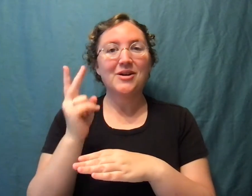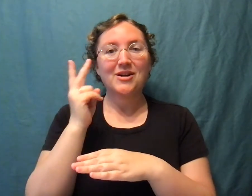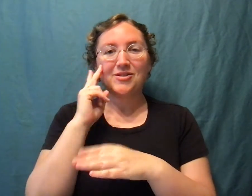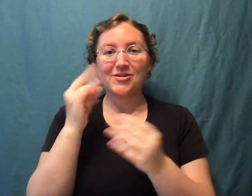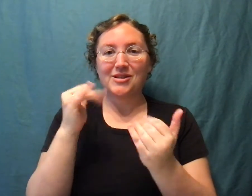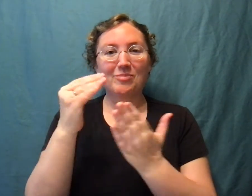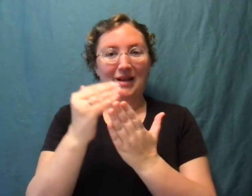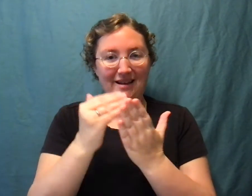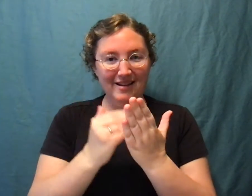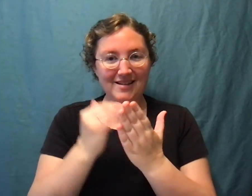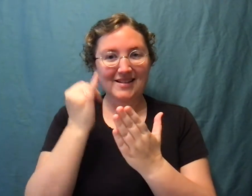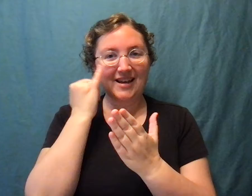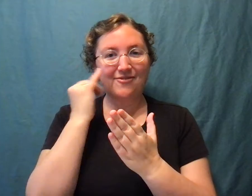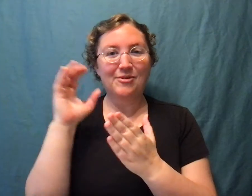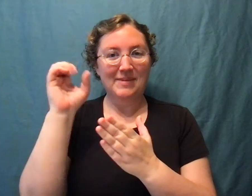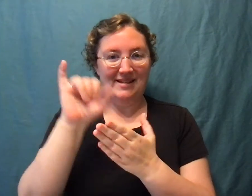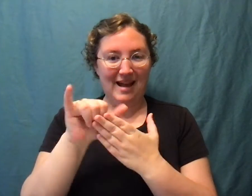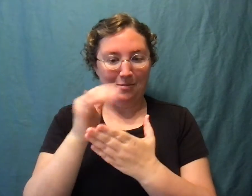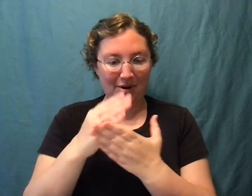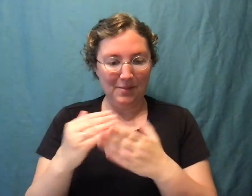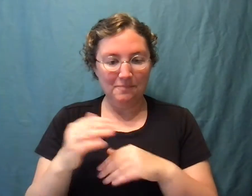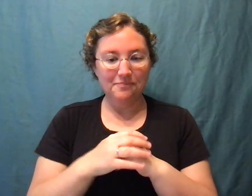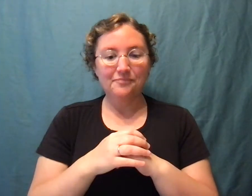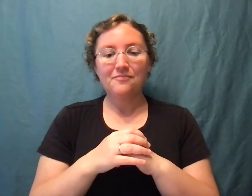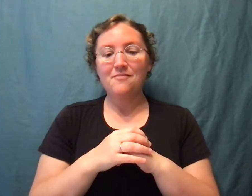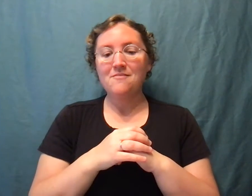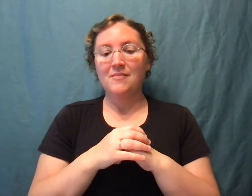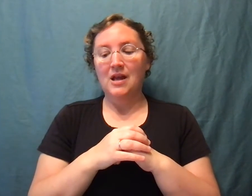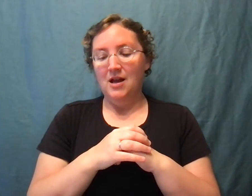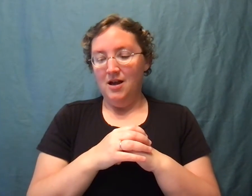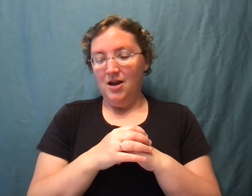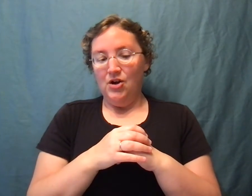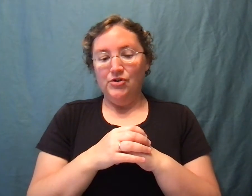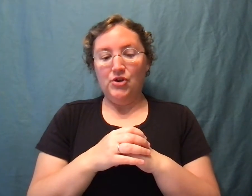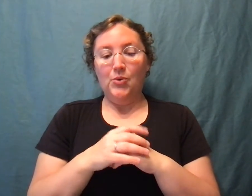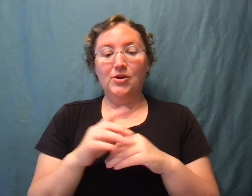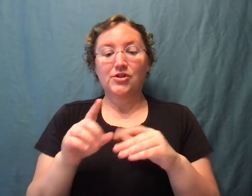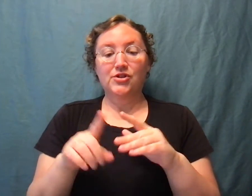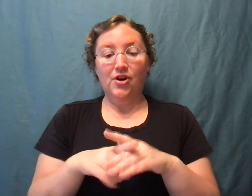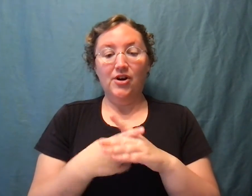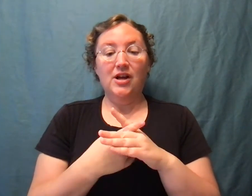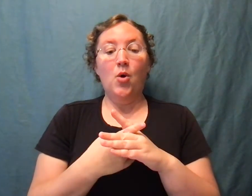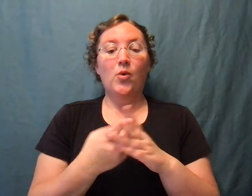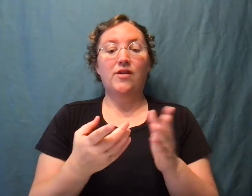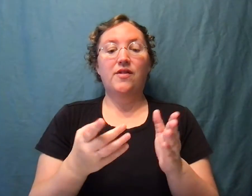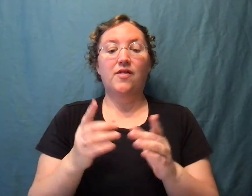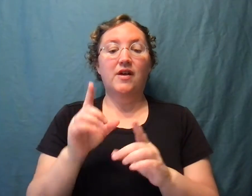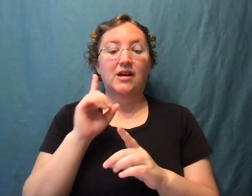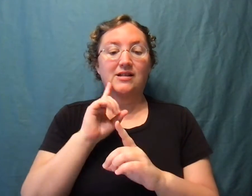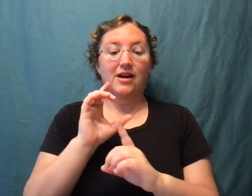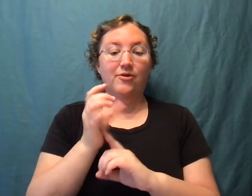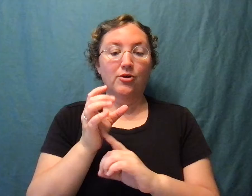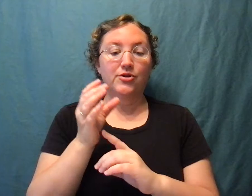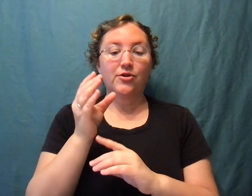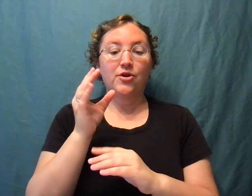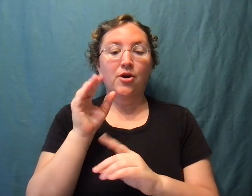So see the playlist if you missed that part. So we're starting with the deaf culture